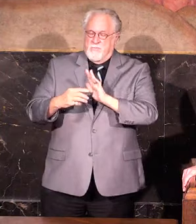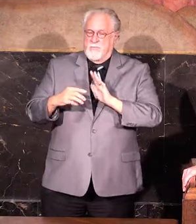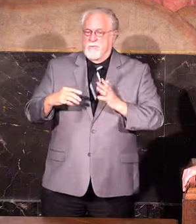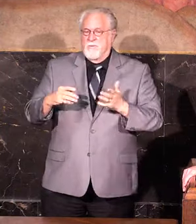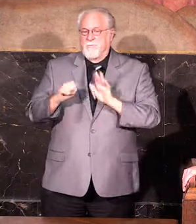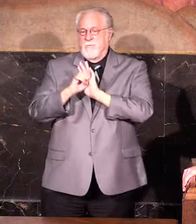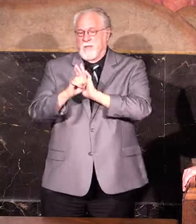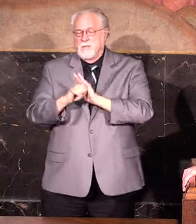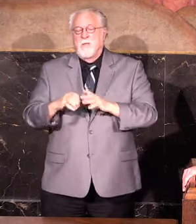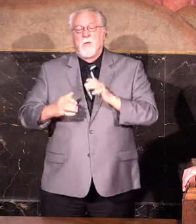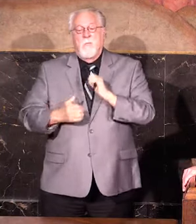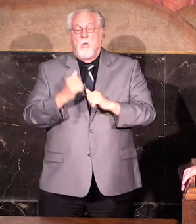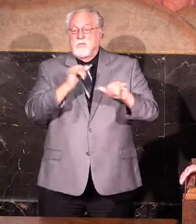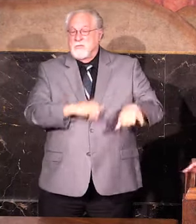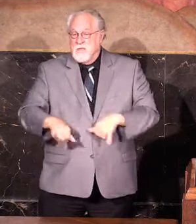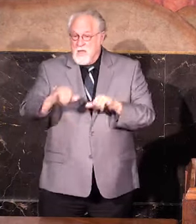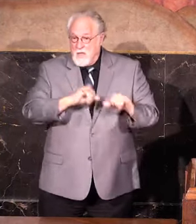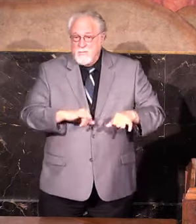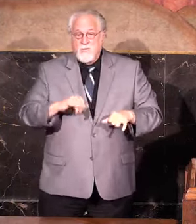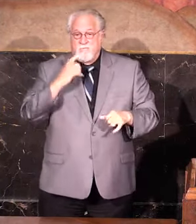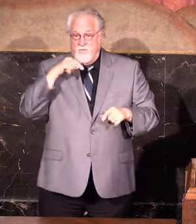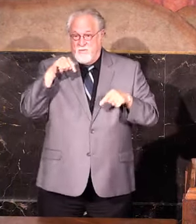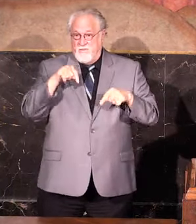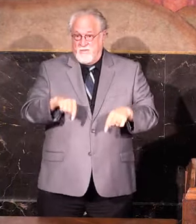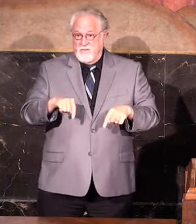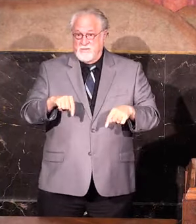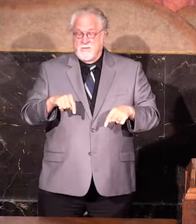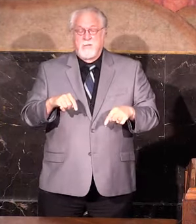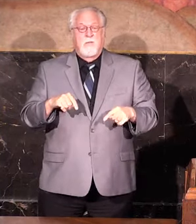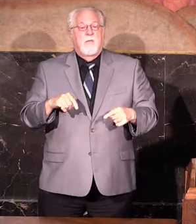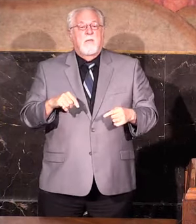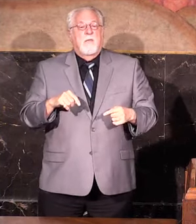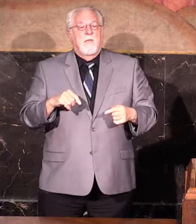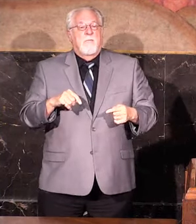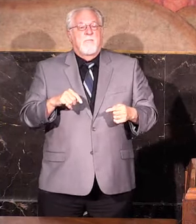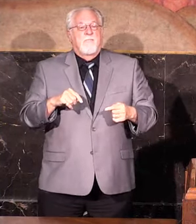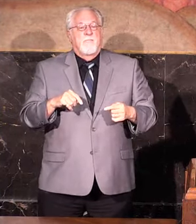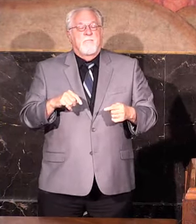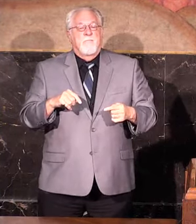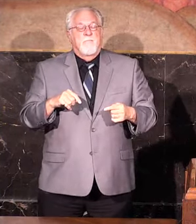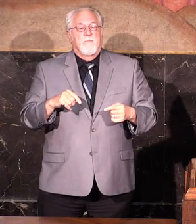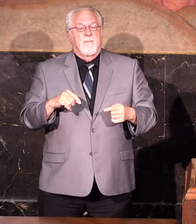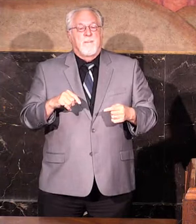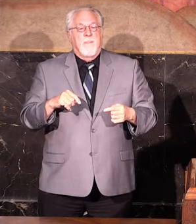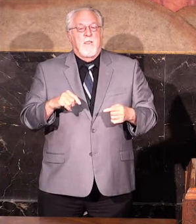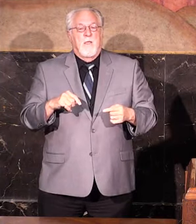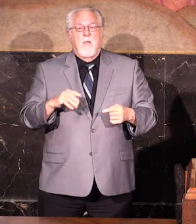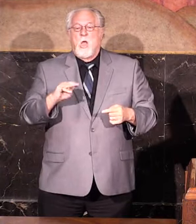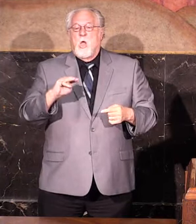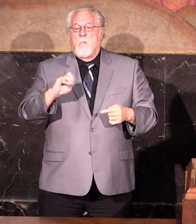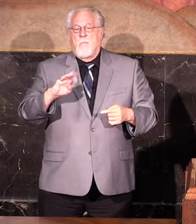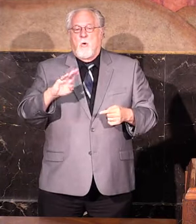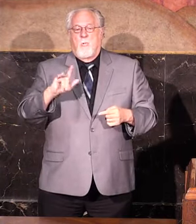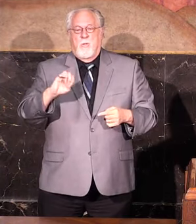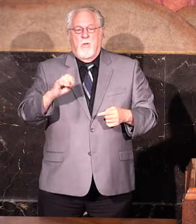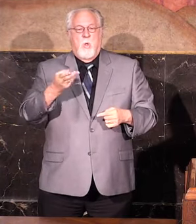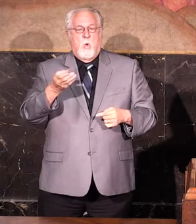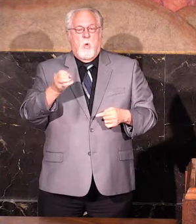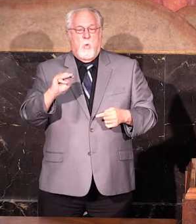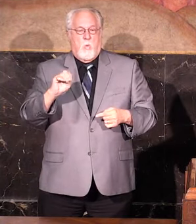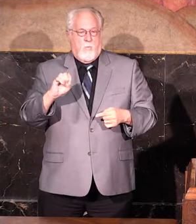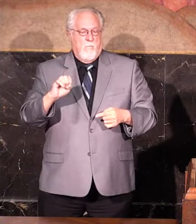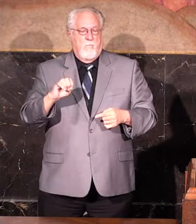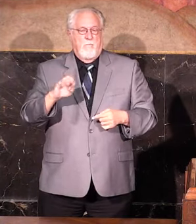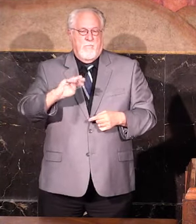common in terms of this particular operation is a mobile home that is outfitted